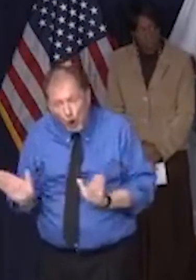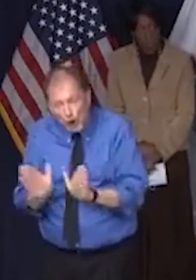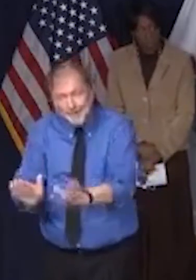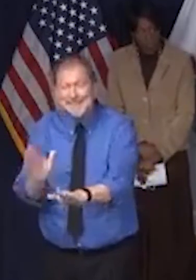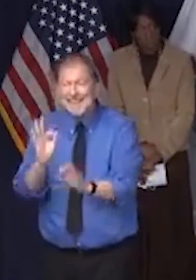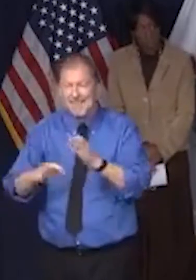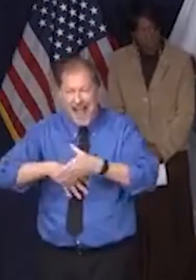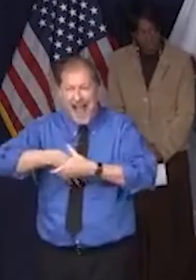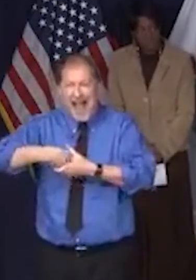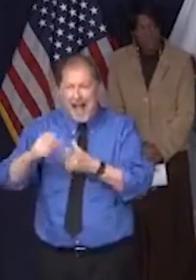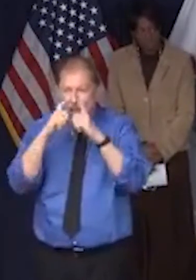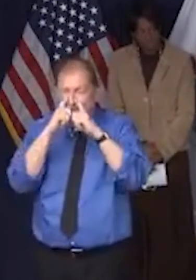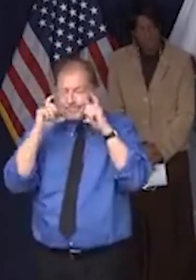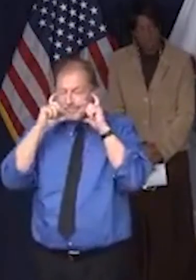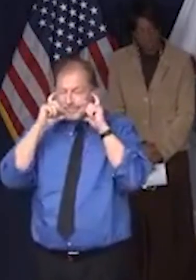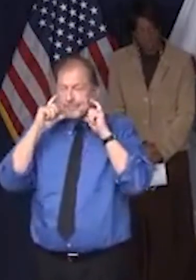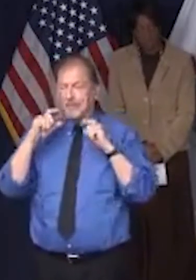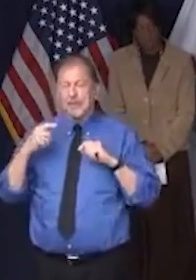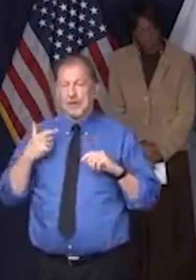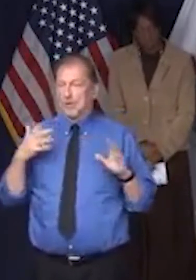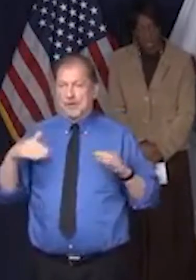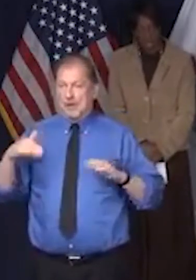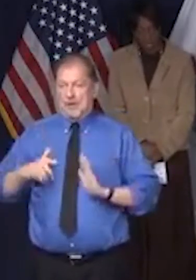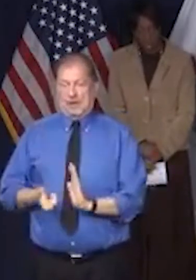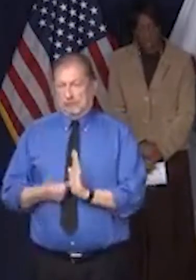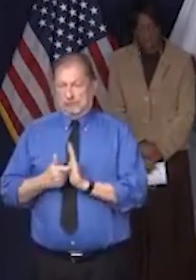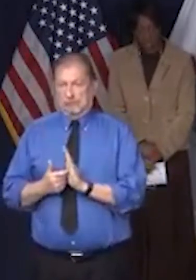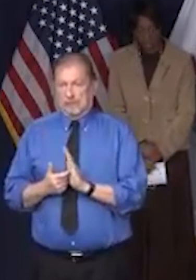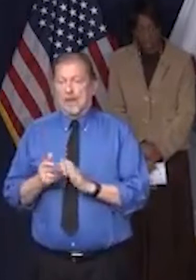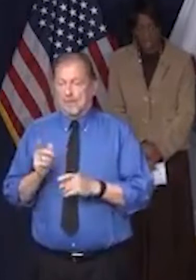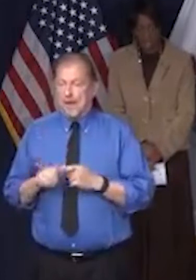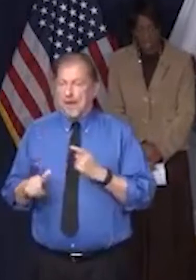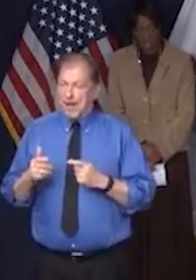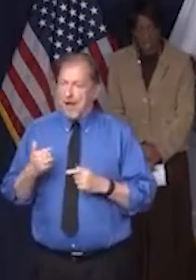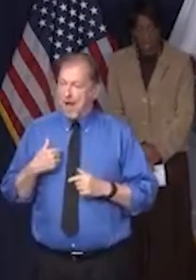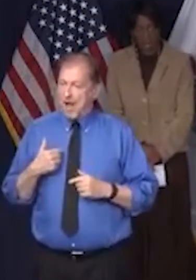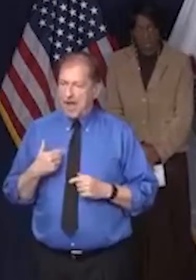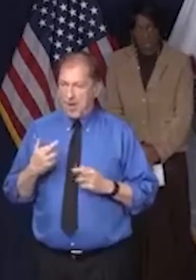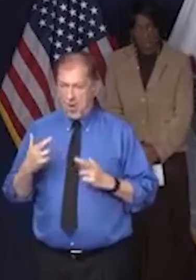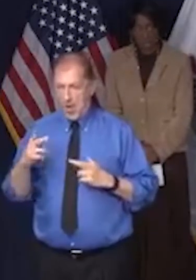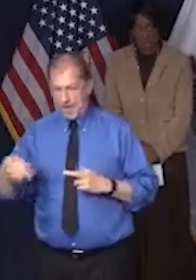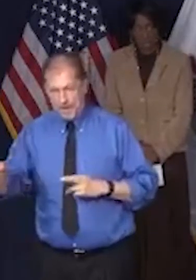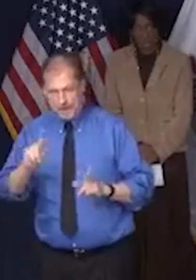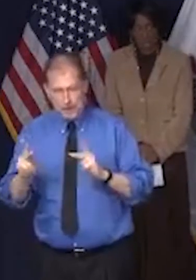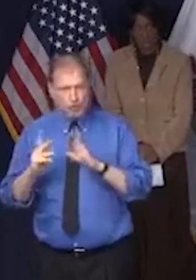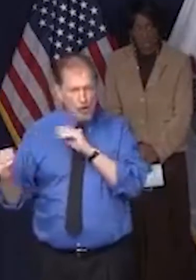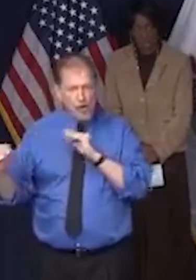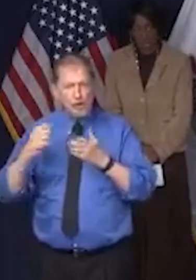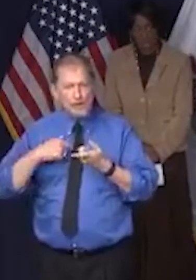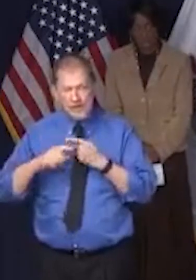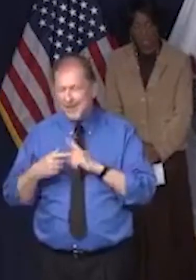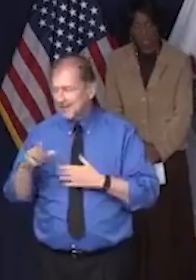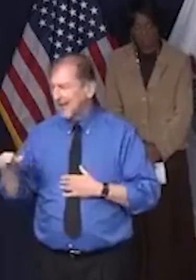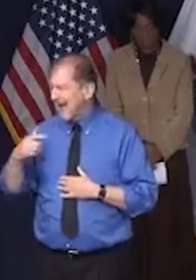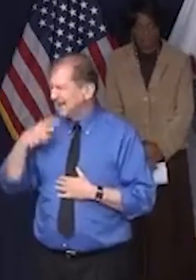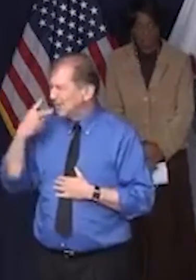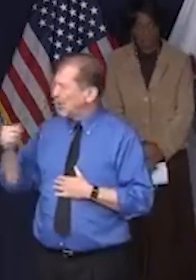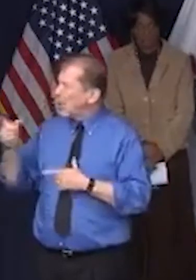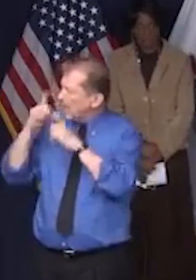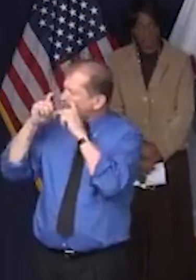If we enforce that more, or if people just enforced it with, by talking to people as they see them on the